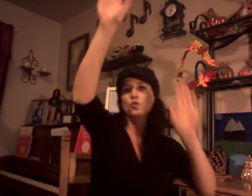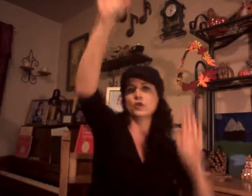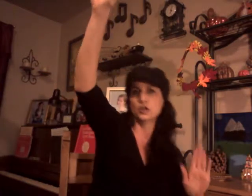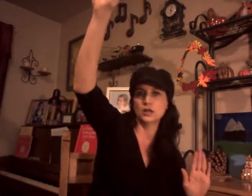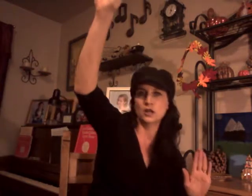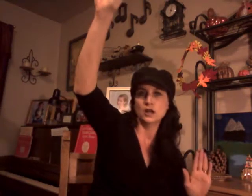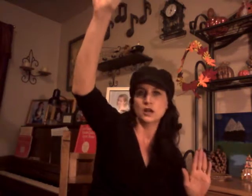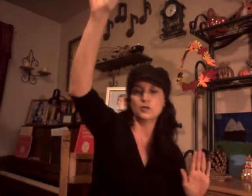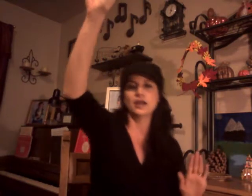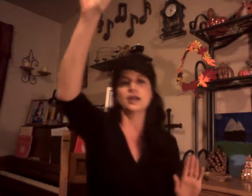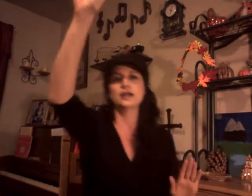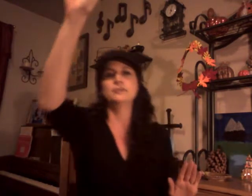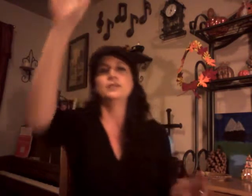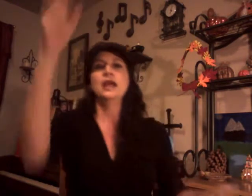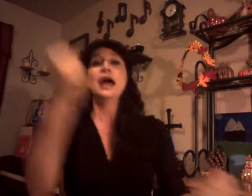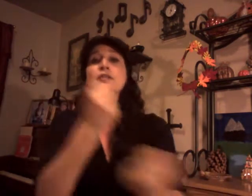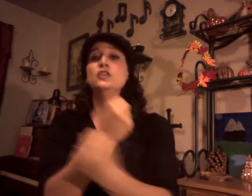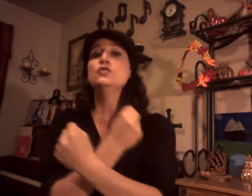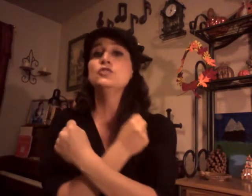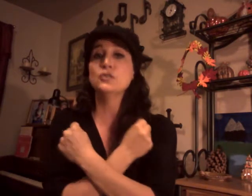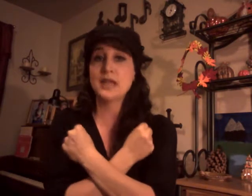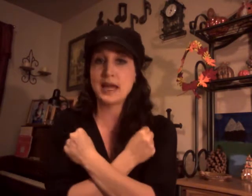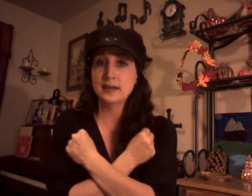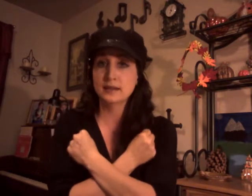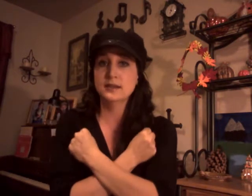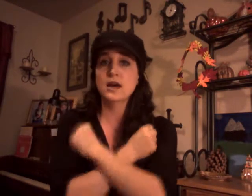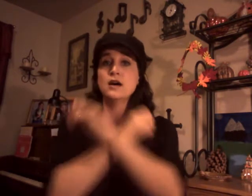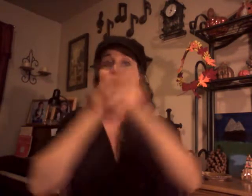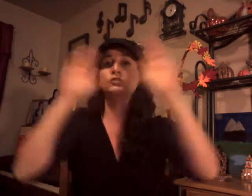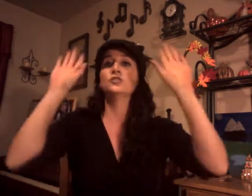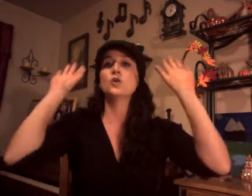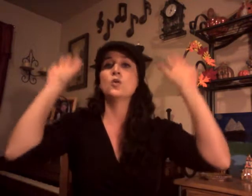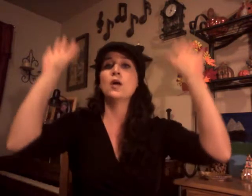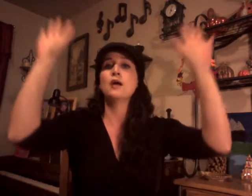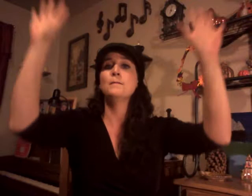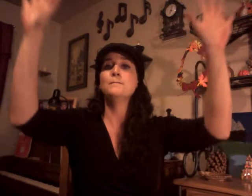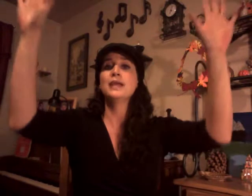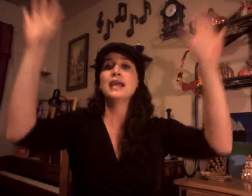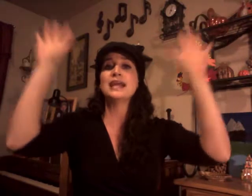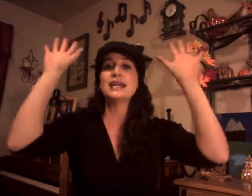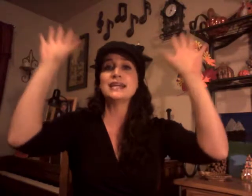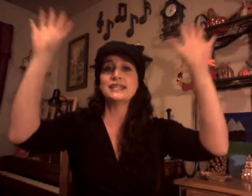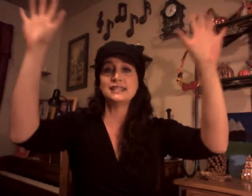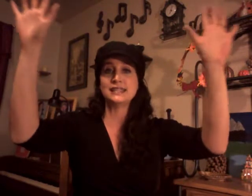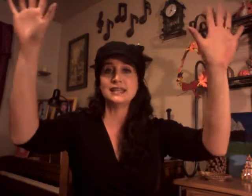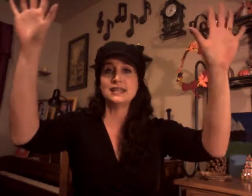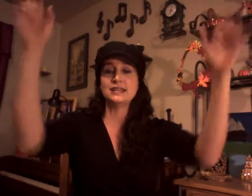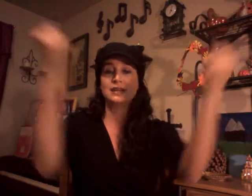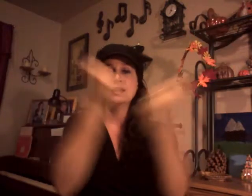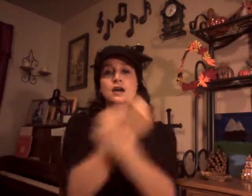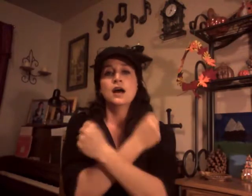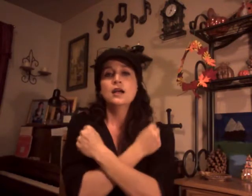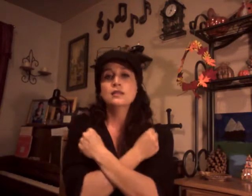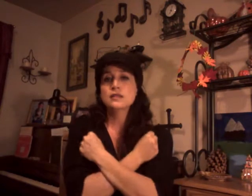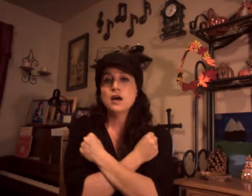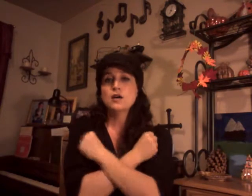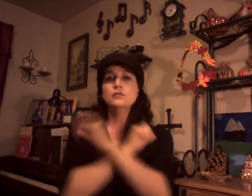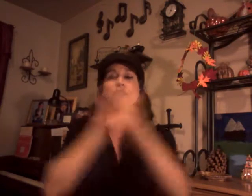torn, okay? And then you do again, love so amazing. Love